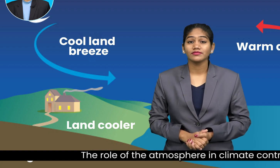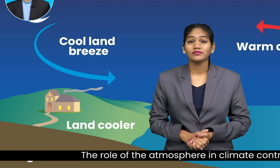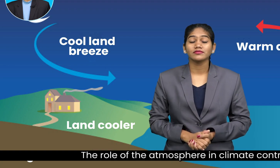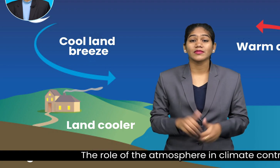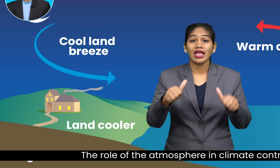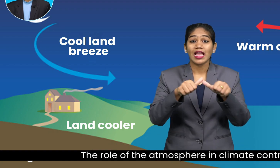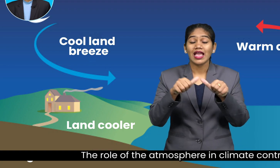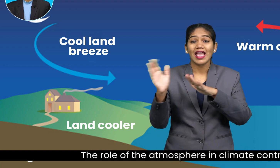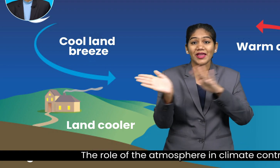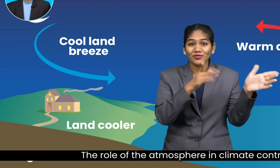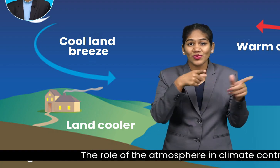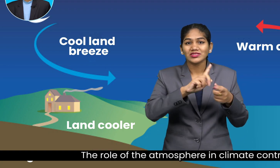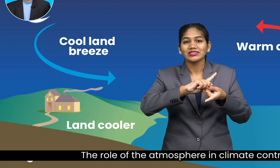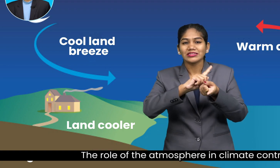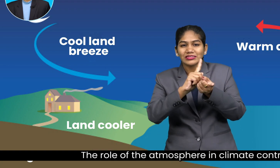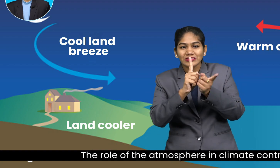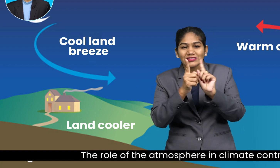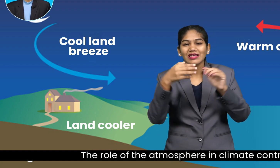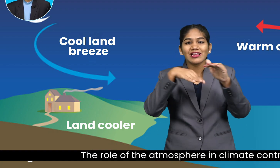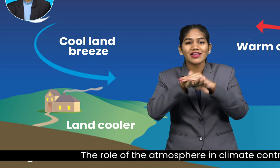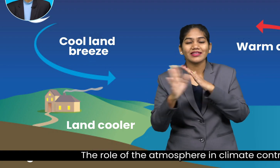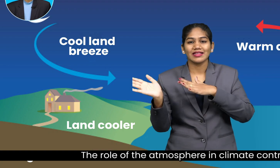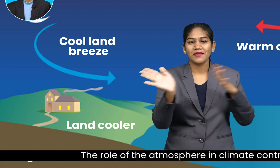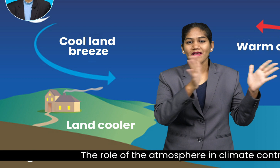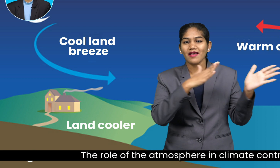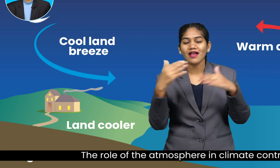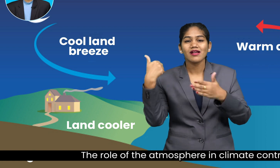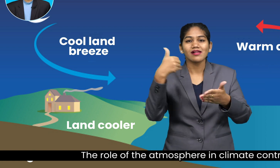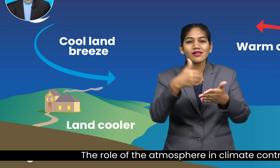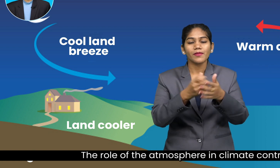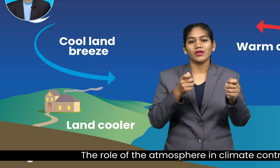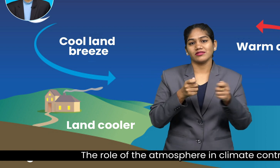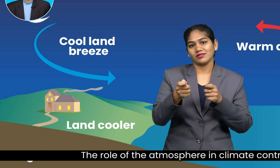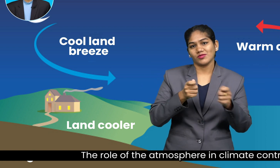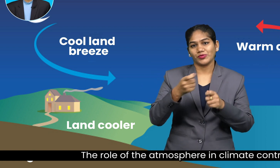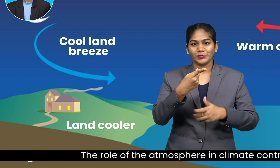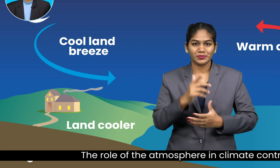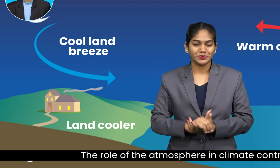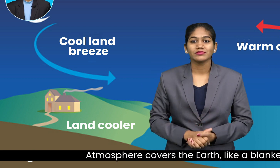The role of the atmosphere in climate control.